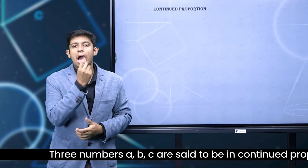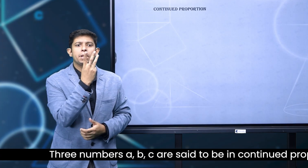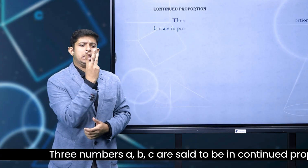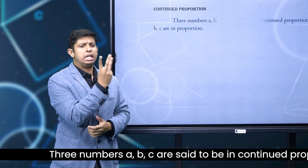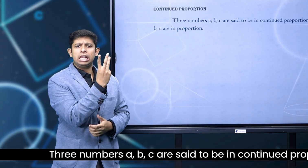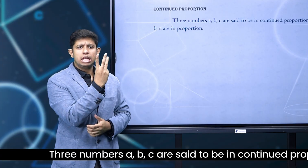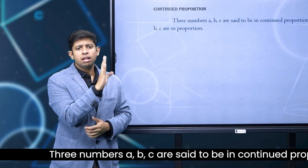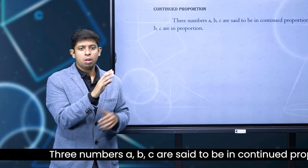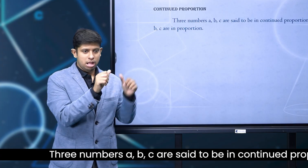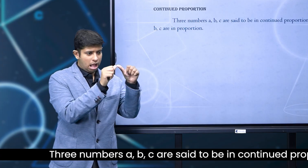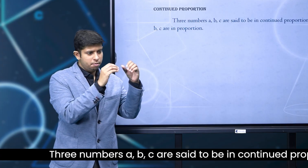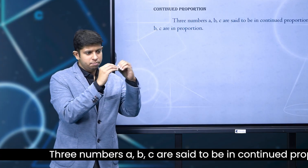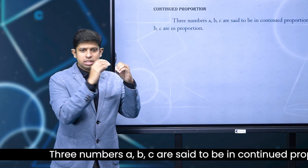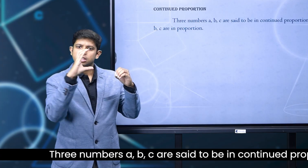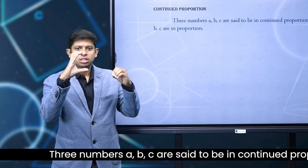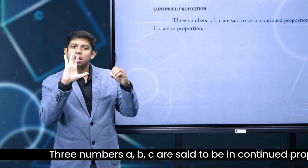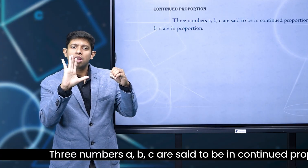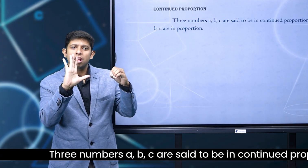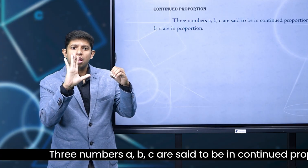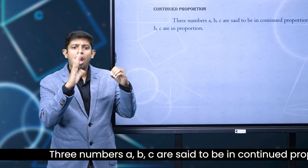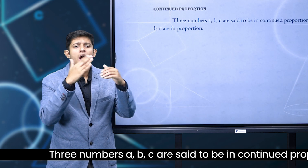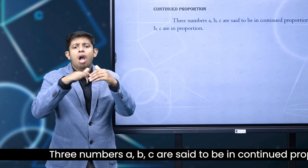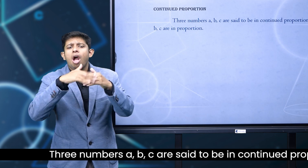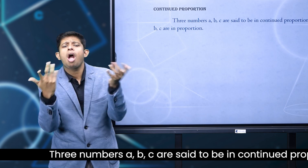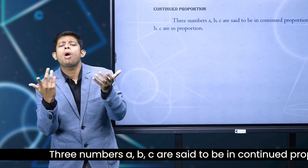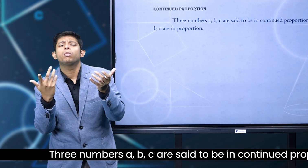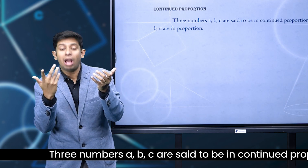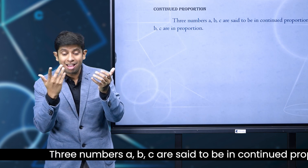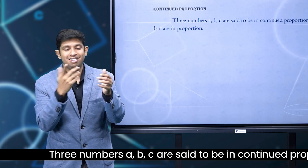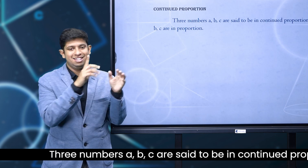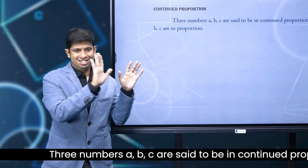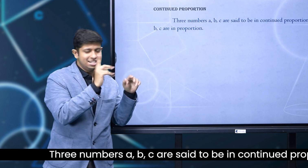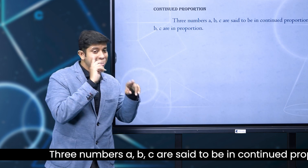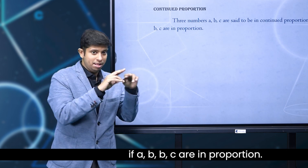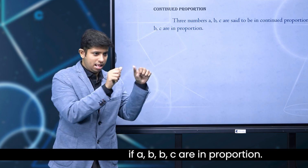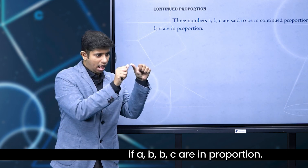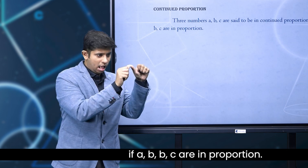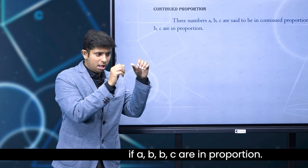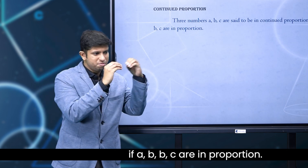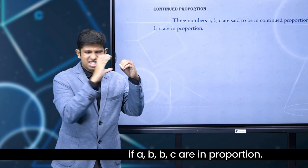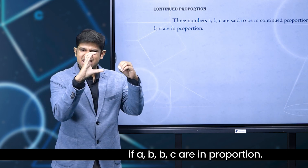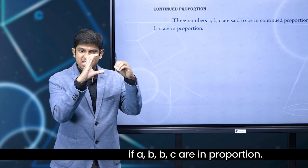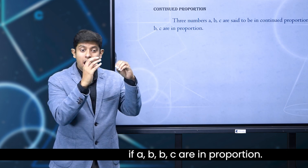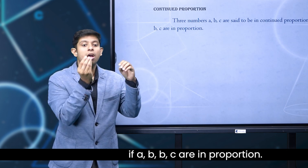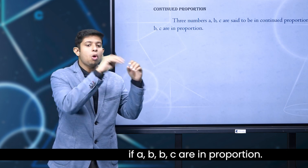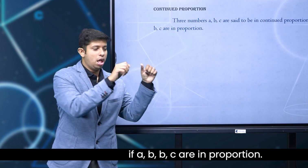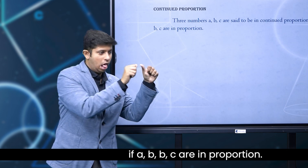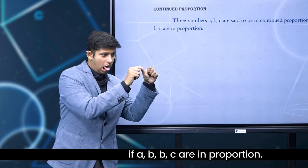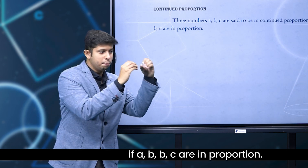Three numbers A, B, C are said to be in continued proportion if A, B, B, C are in